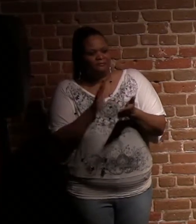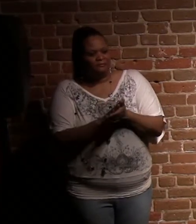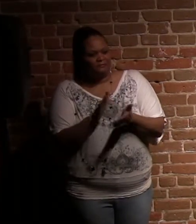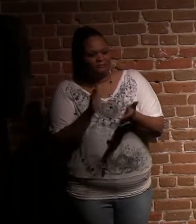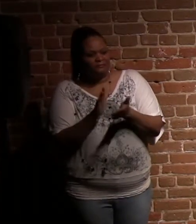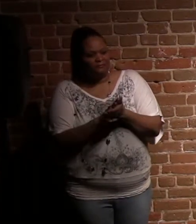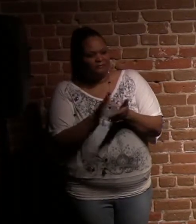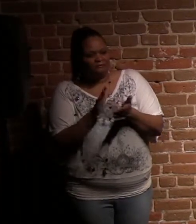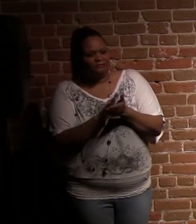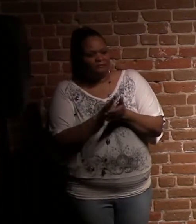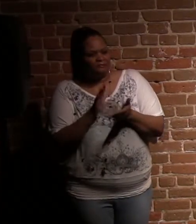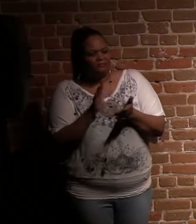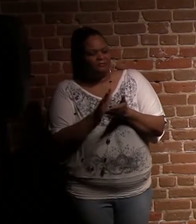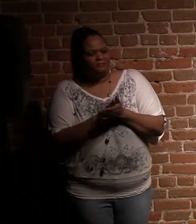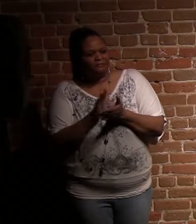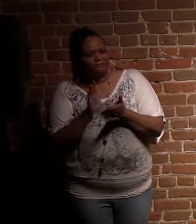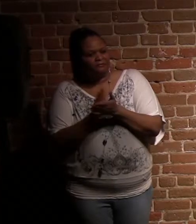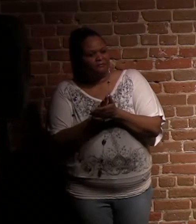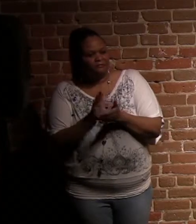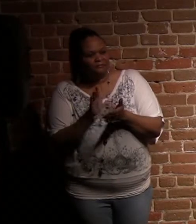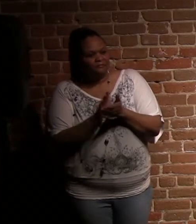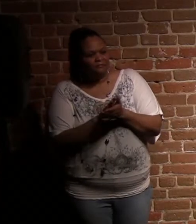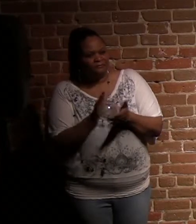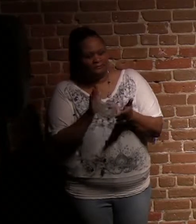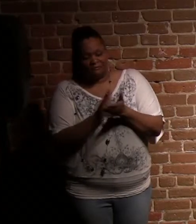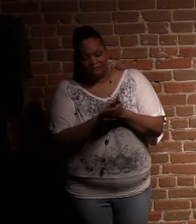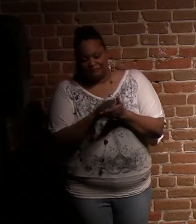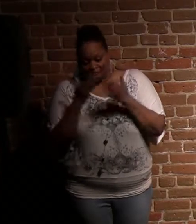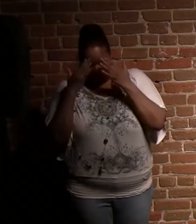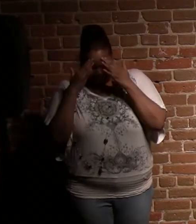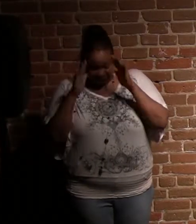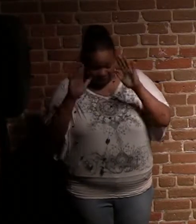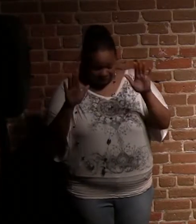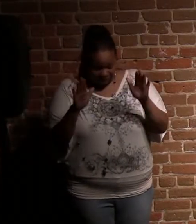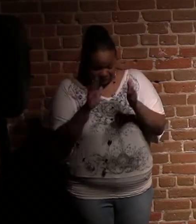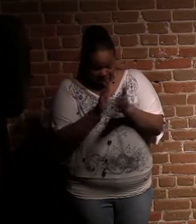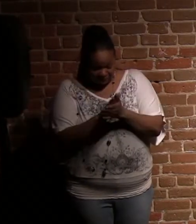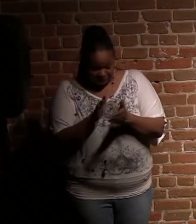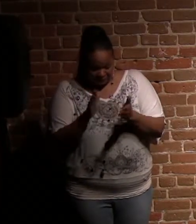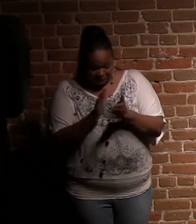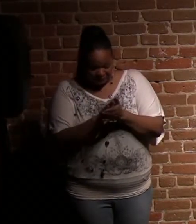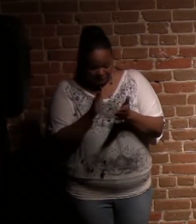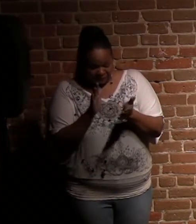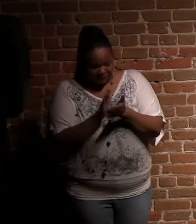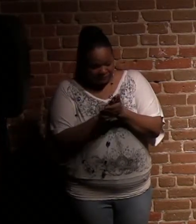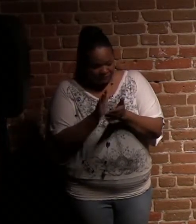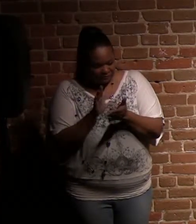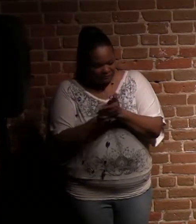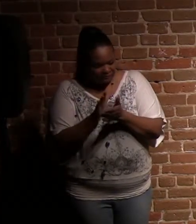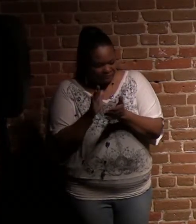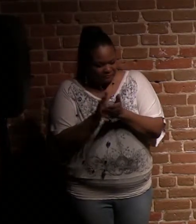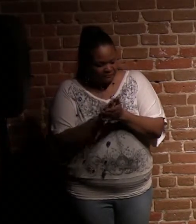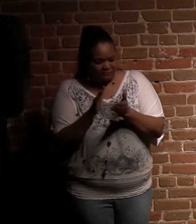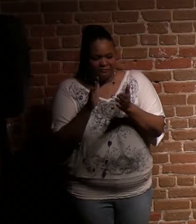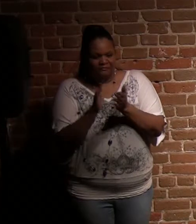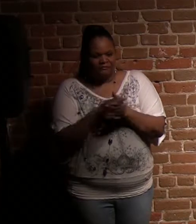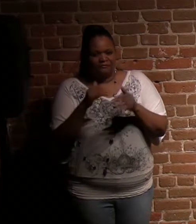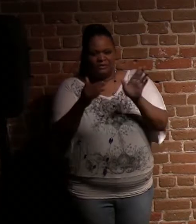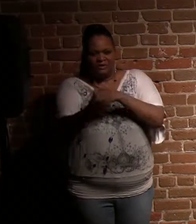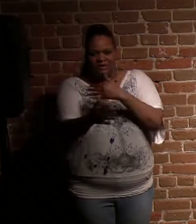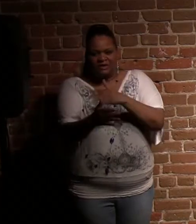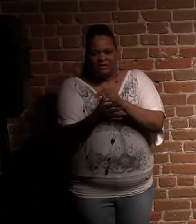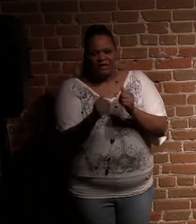Jai Hanumana, Jai Hanumana, Jai Hanuman, Jai Jai